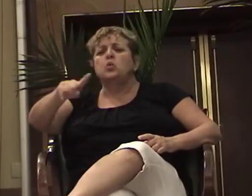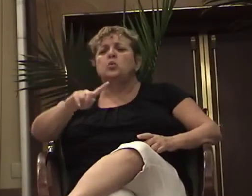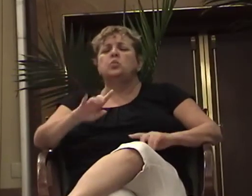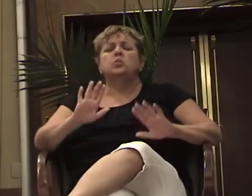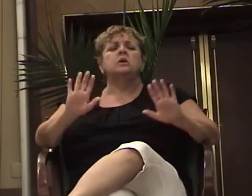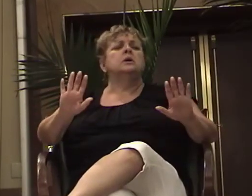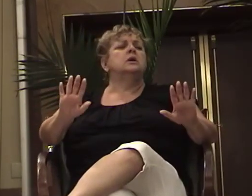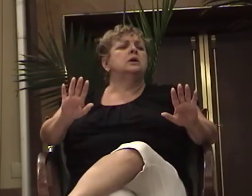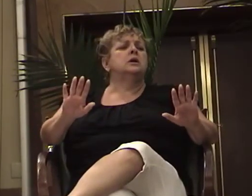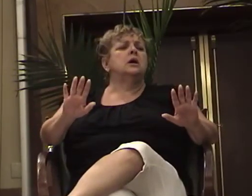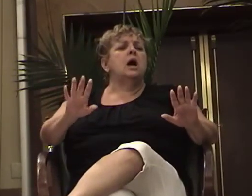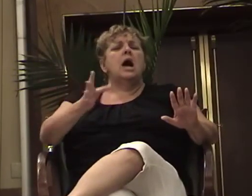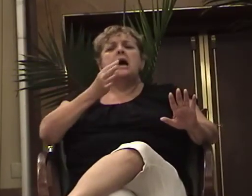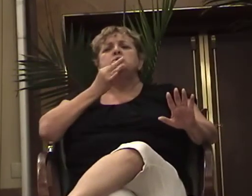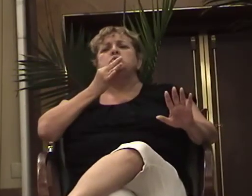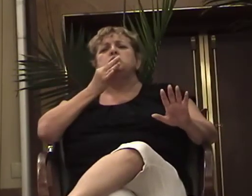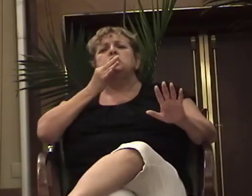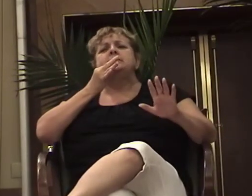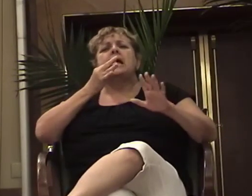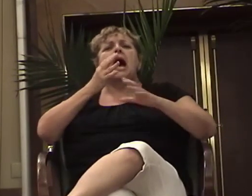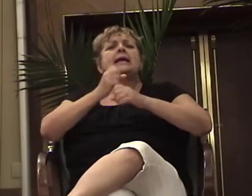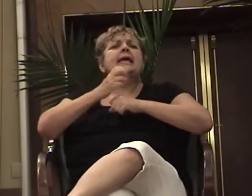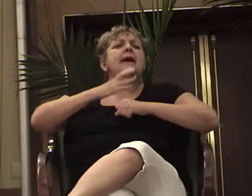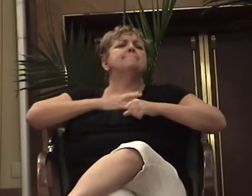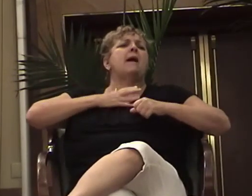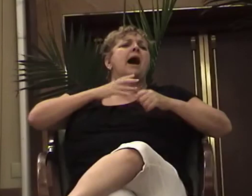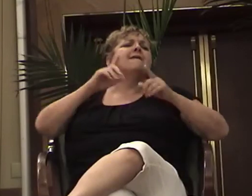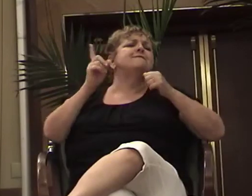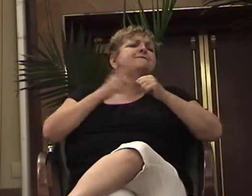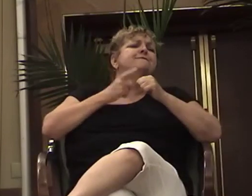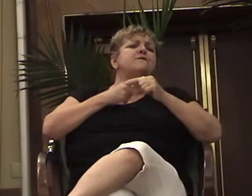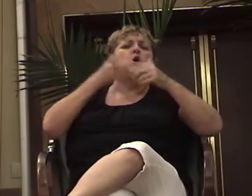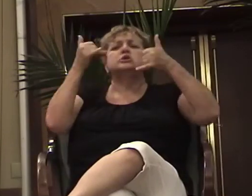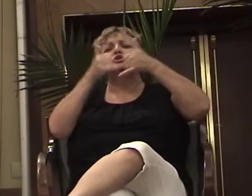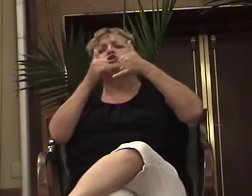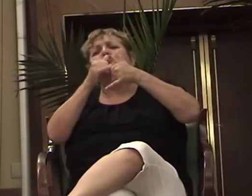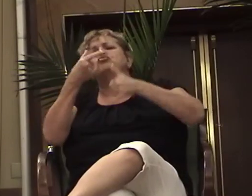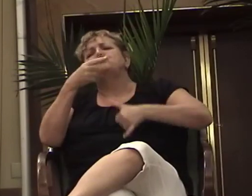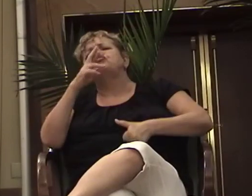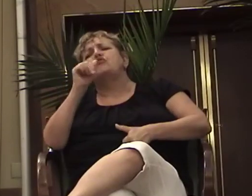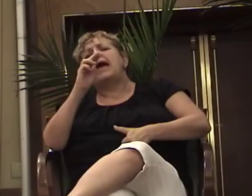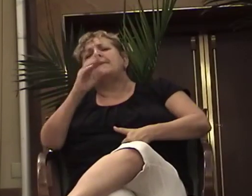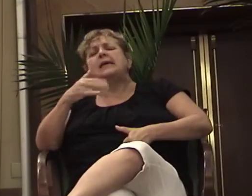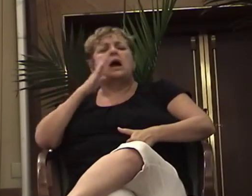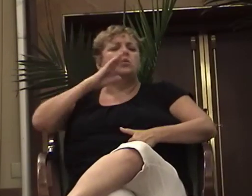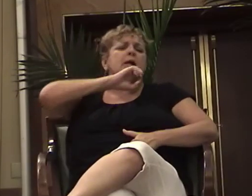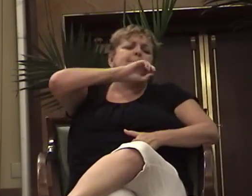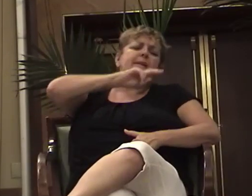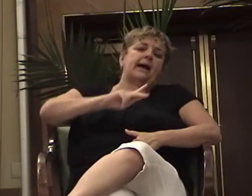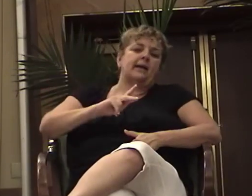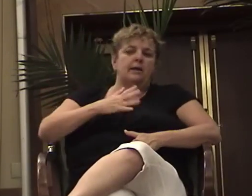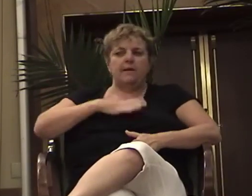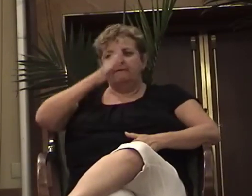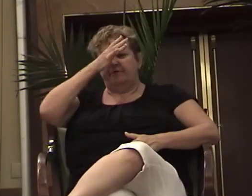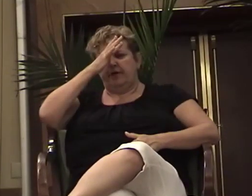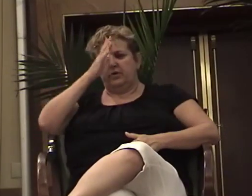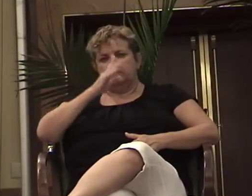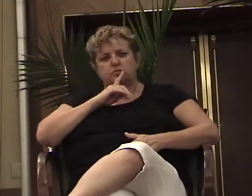As soon as I get my first Grammy, I shall return." And my father, he kept things real simple. He would just look at me and go,